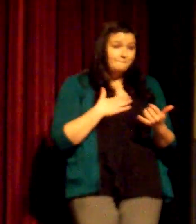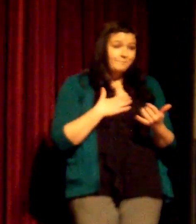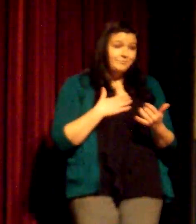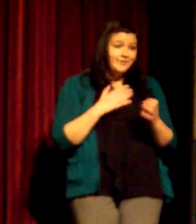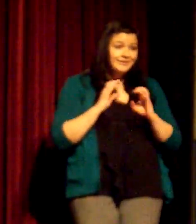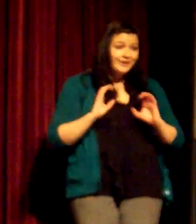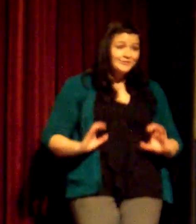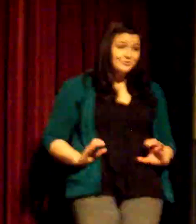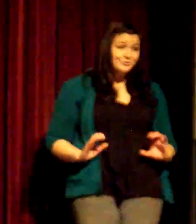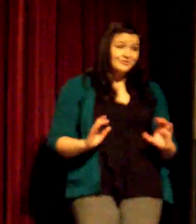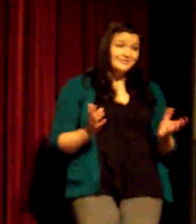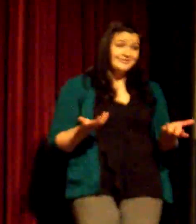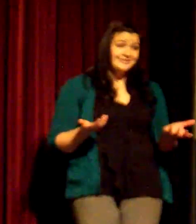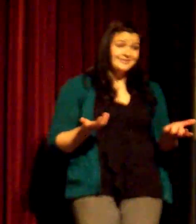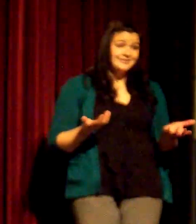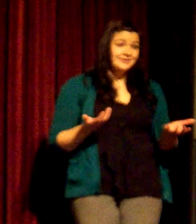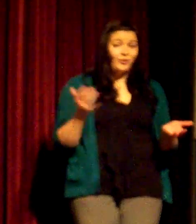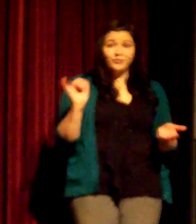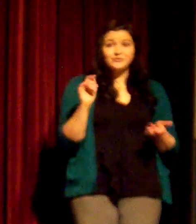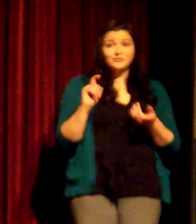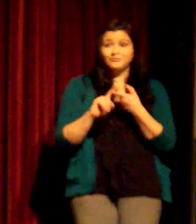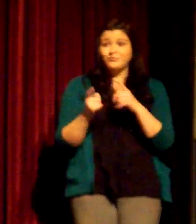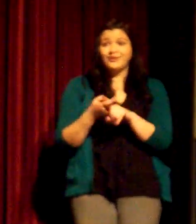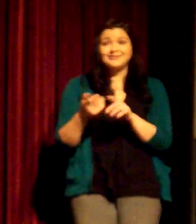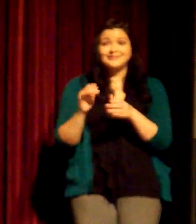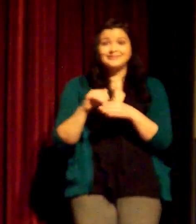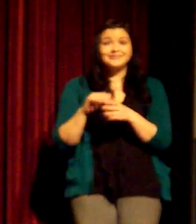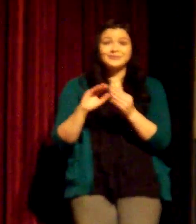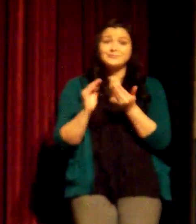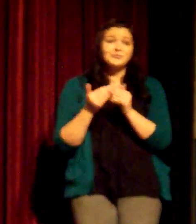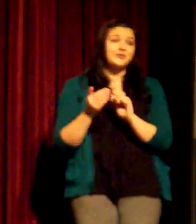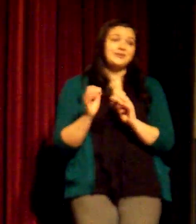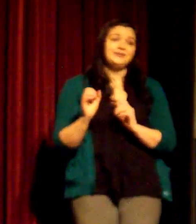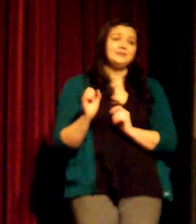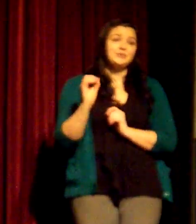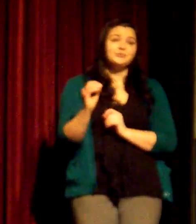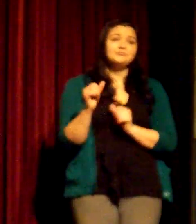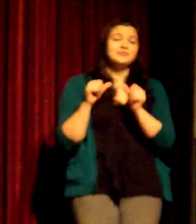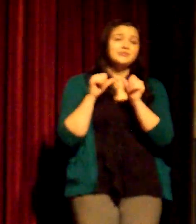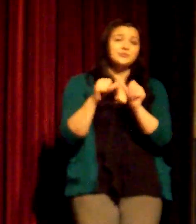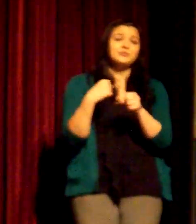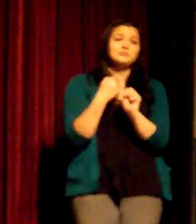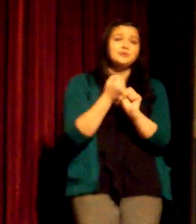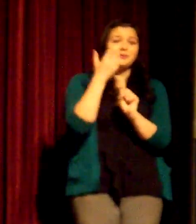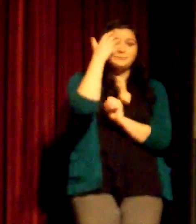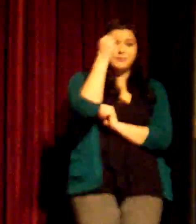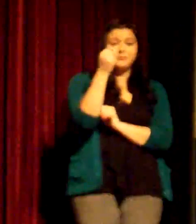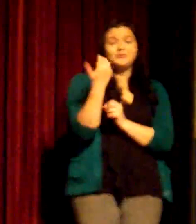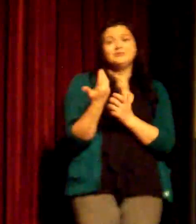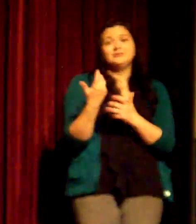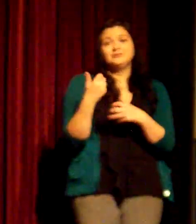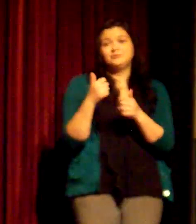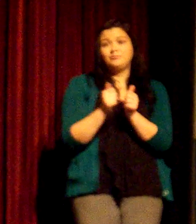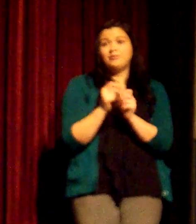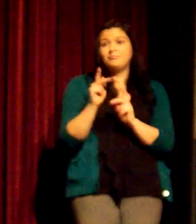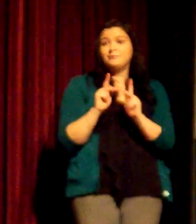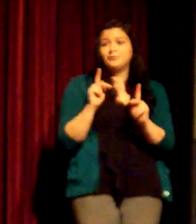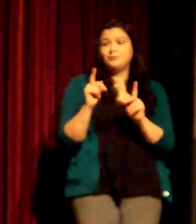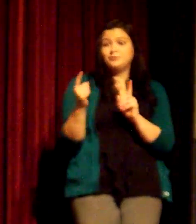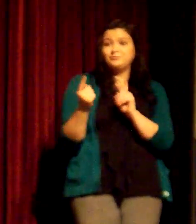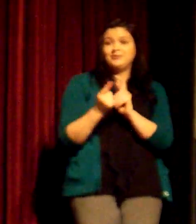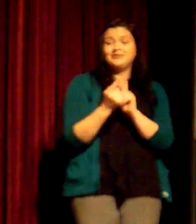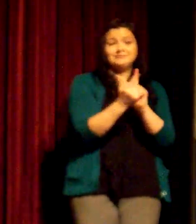was asked to sell my products, and I put some online on a popular website called Etsy, and then went to craft fairs. And before I knew it, I had